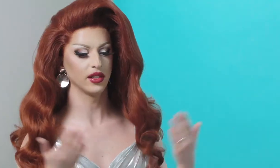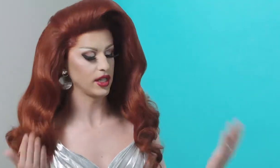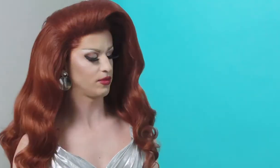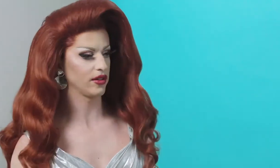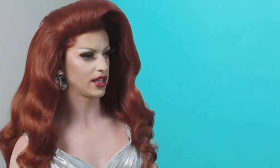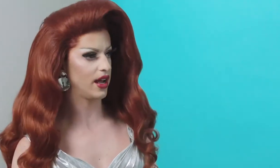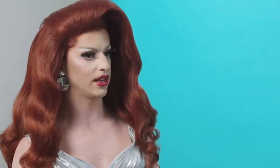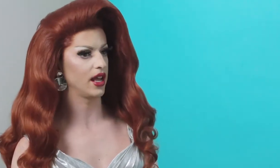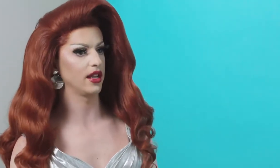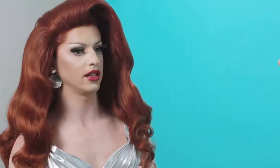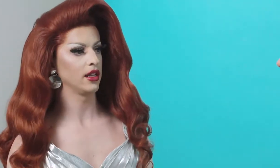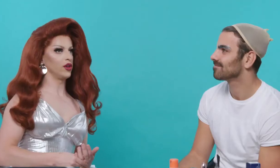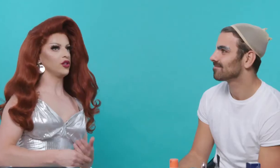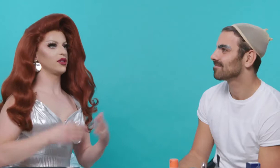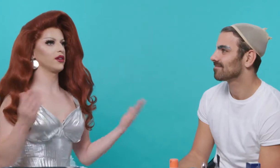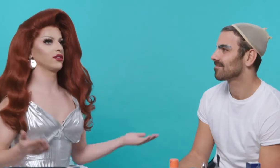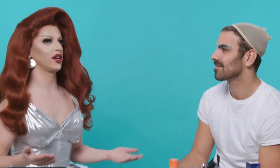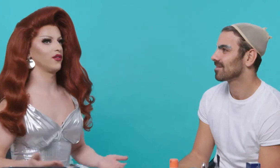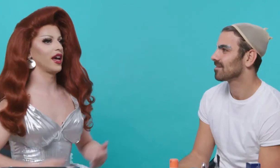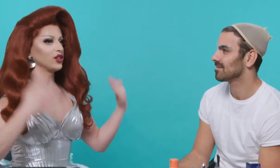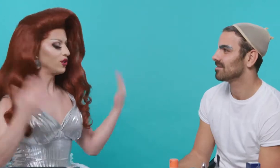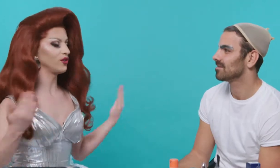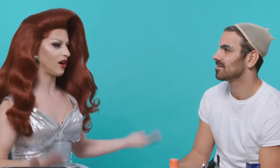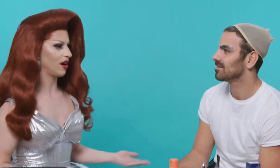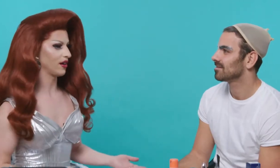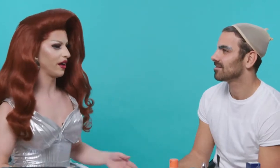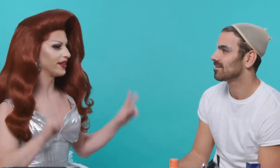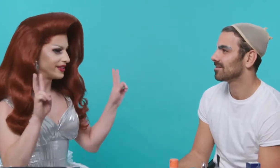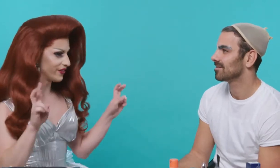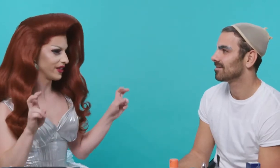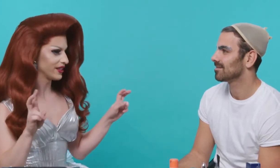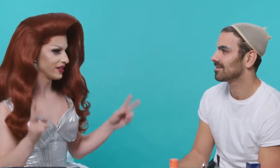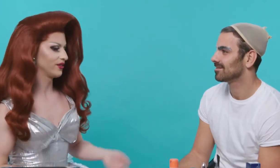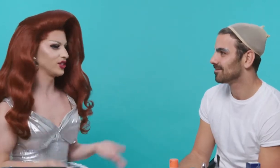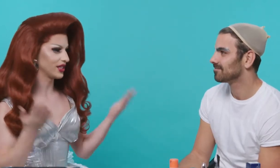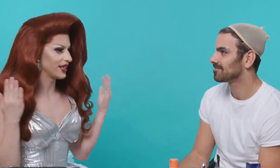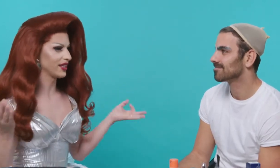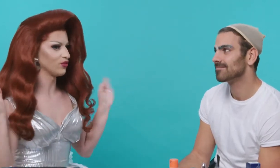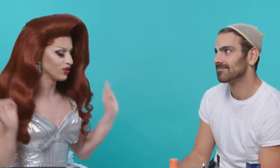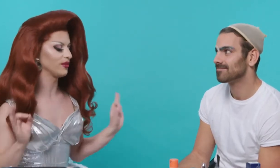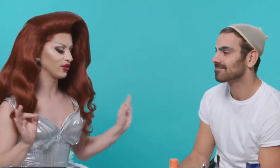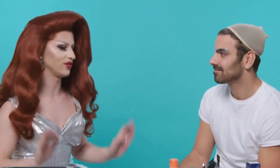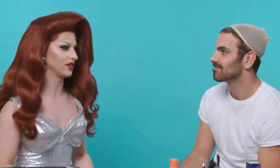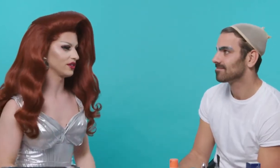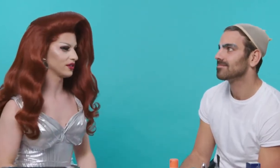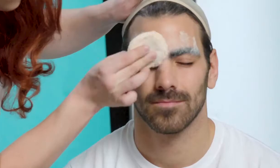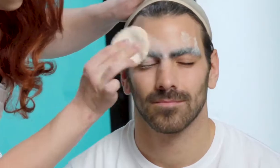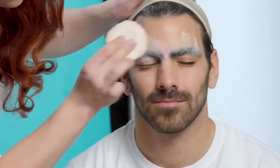they spoke sign, and you think of yourself as who you are, not as different, which is, I think, really beautiful.